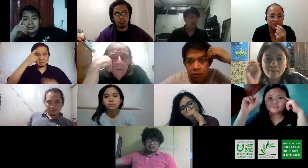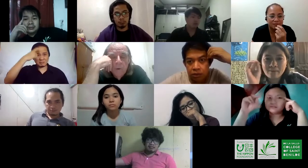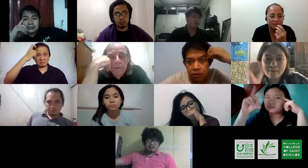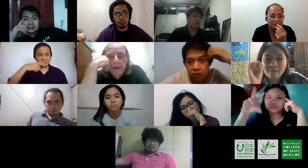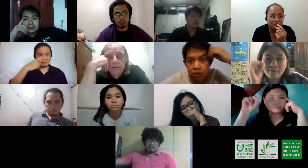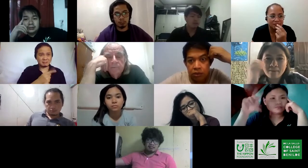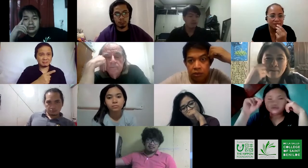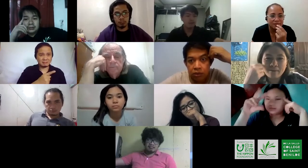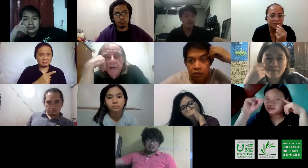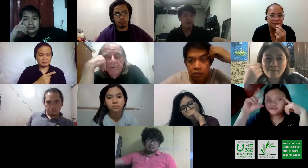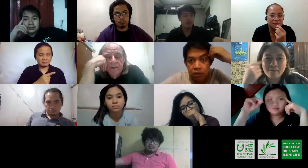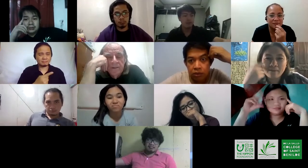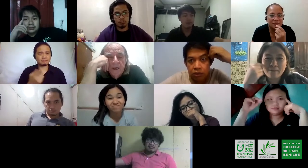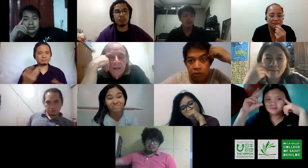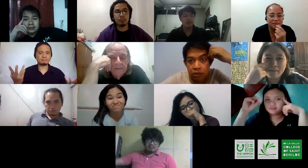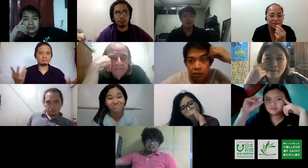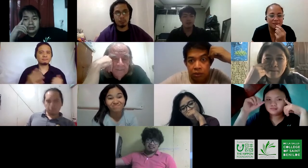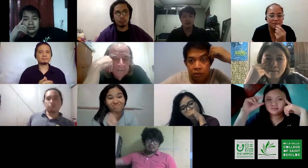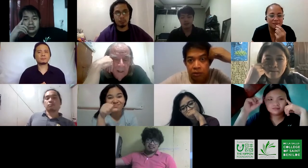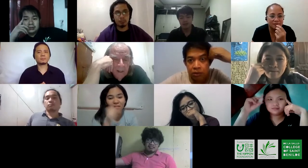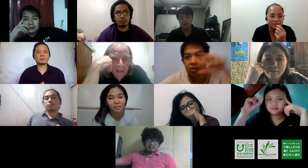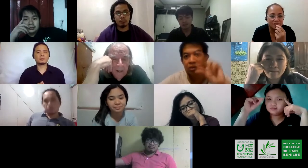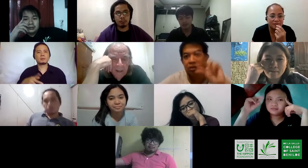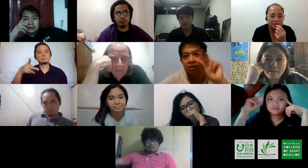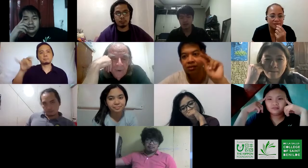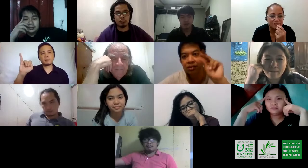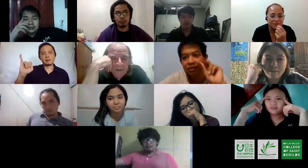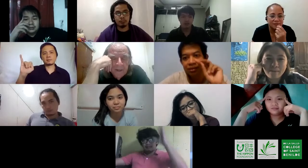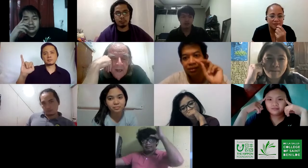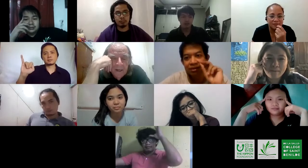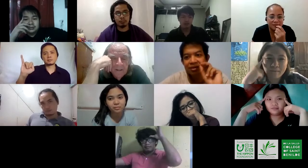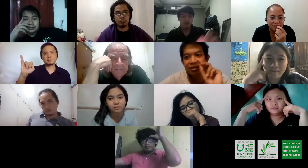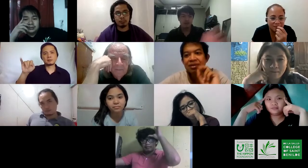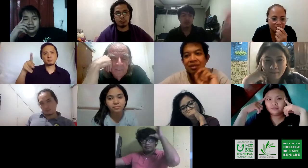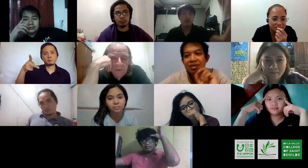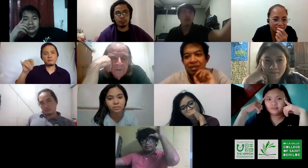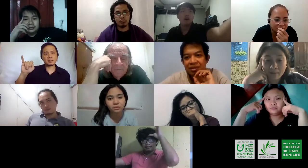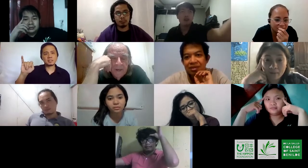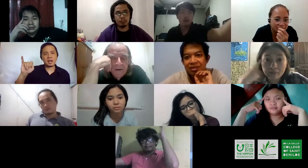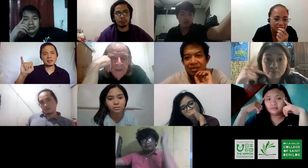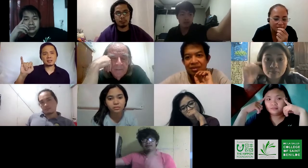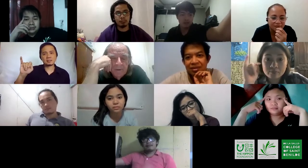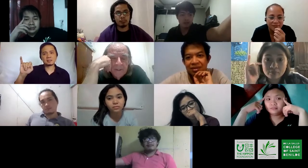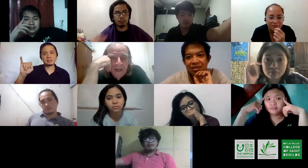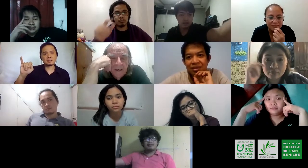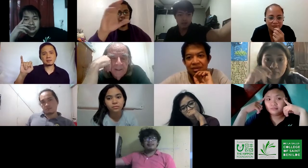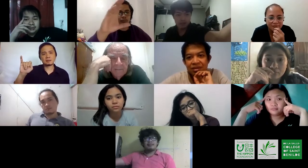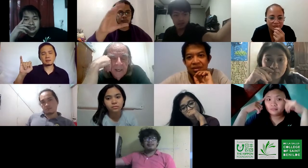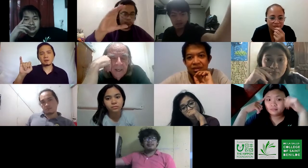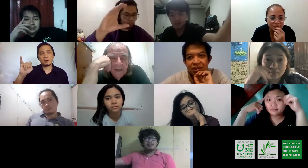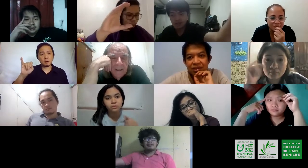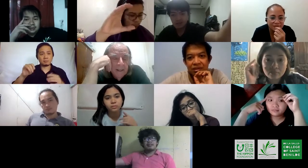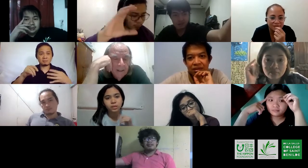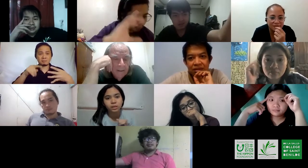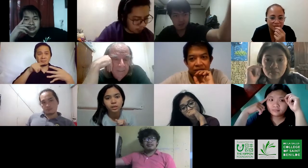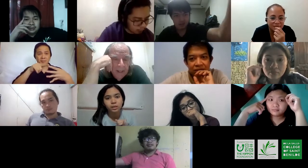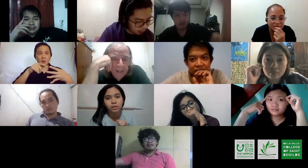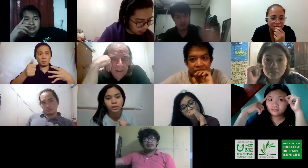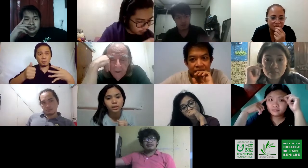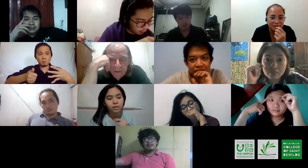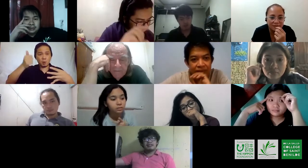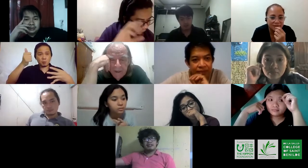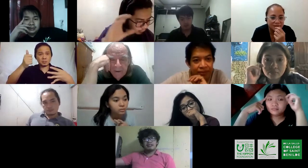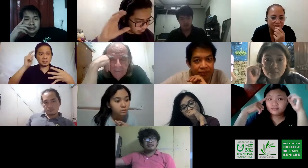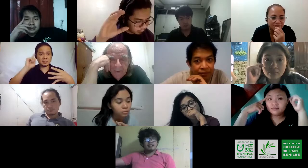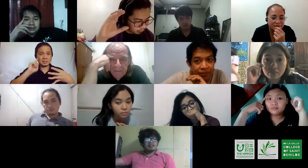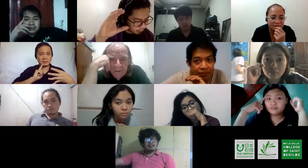Okay, what about Providence Island? In Providence Island, most of the deaf people sign. A. B.